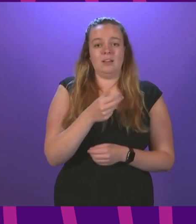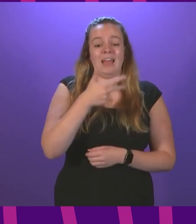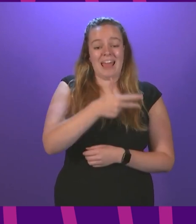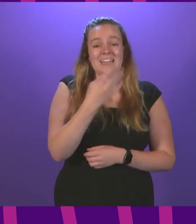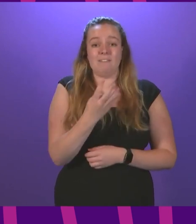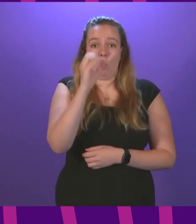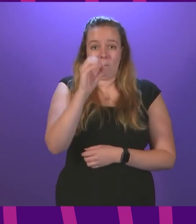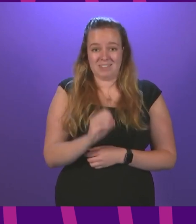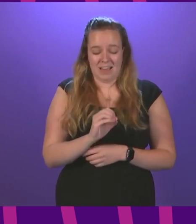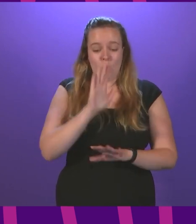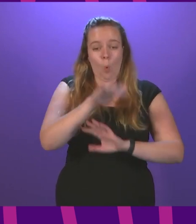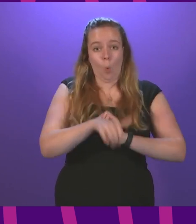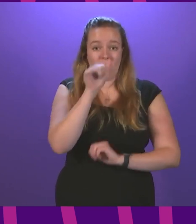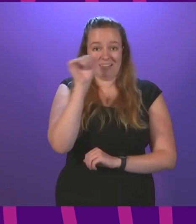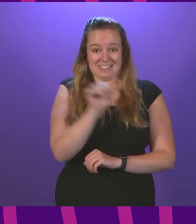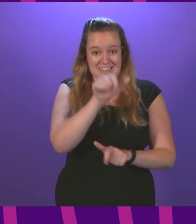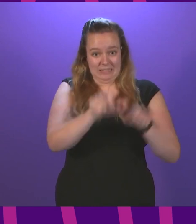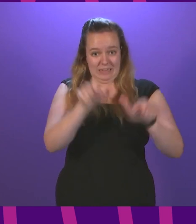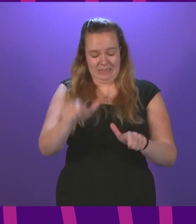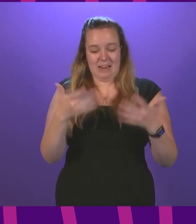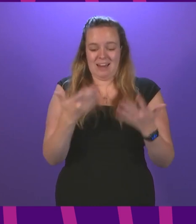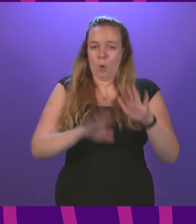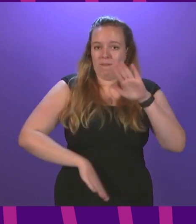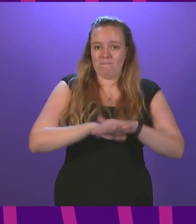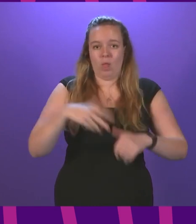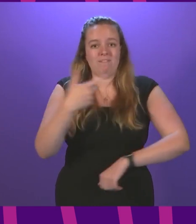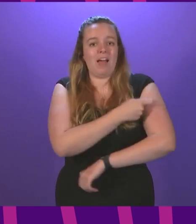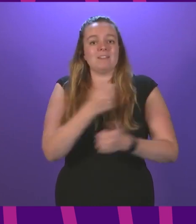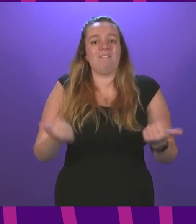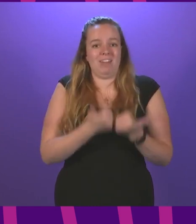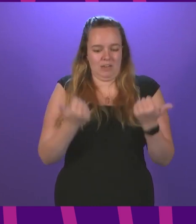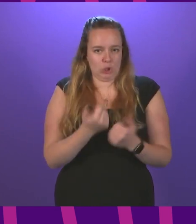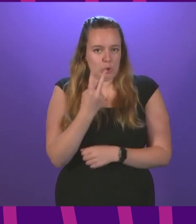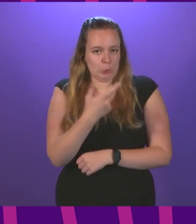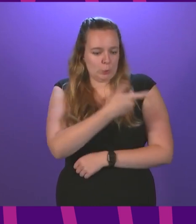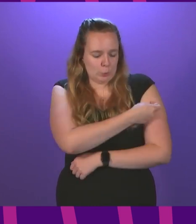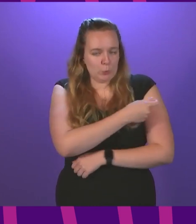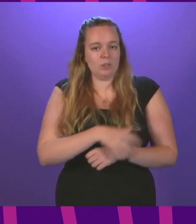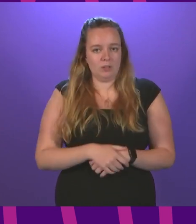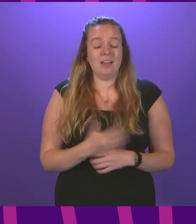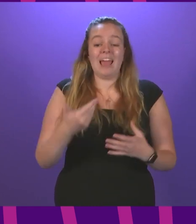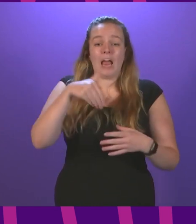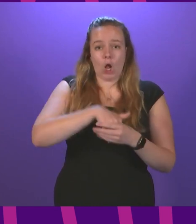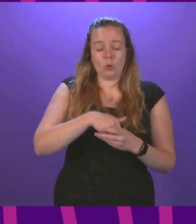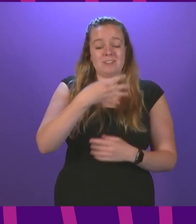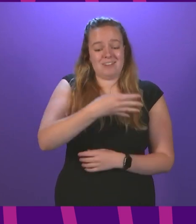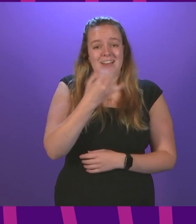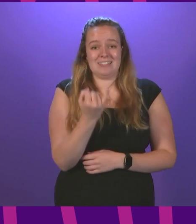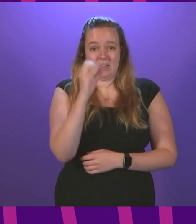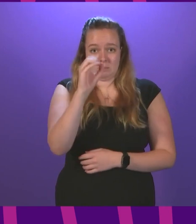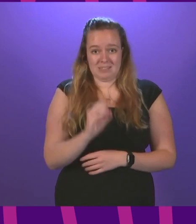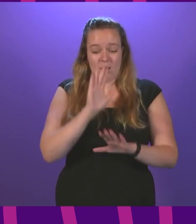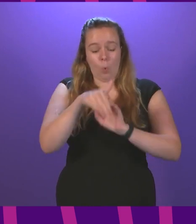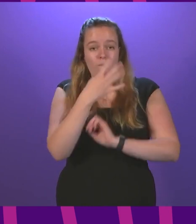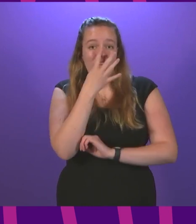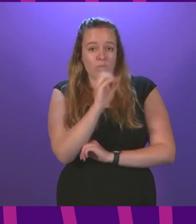% of the over-16 population is now fully vaccinated with two doses. This includes 96% of